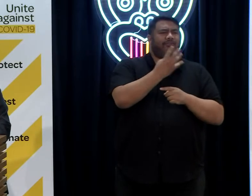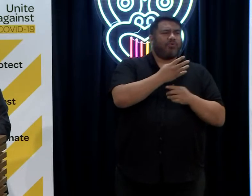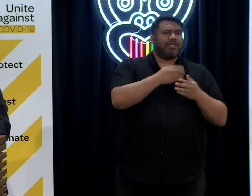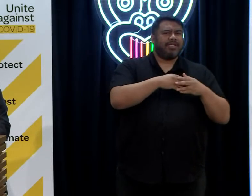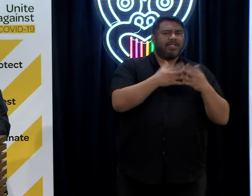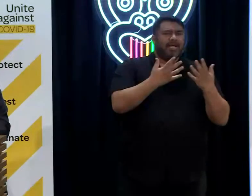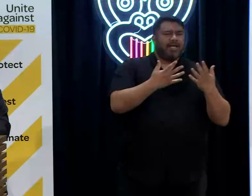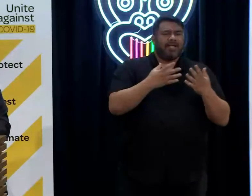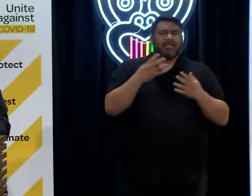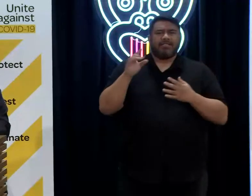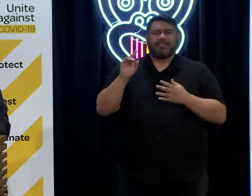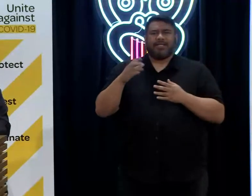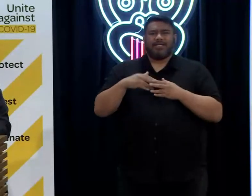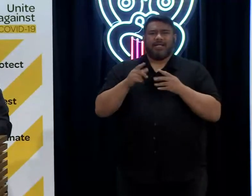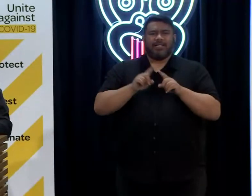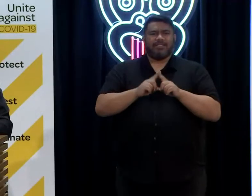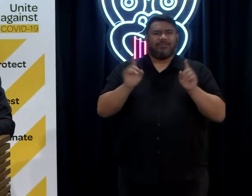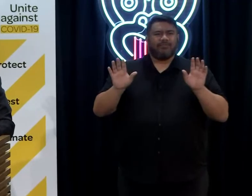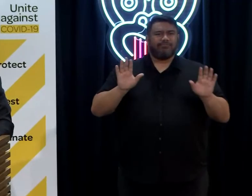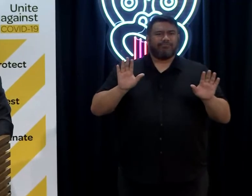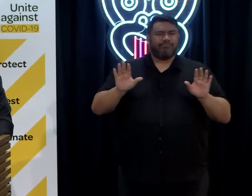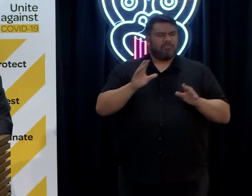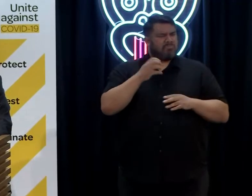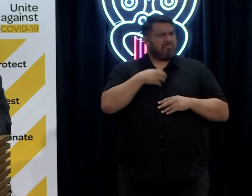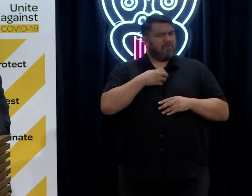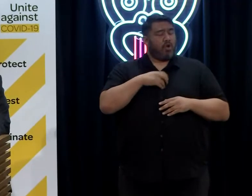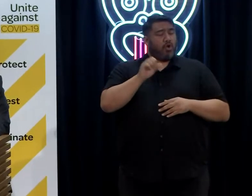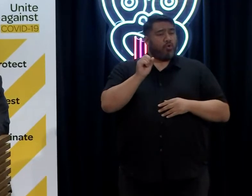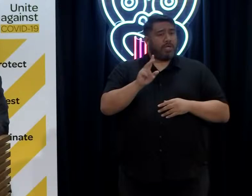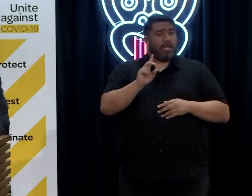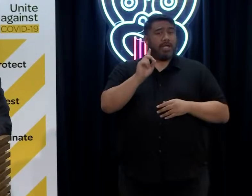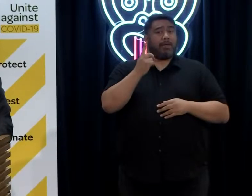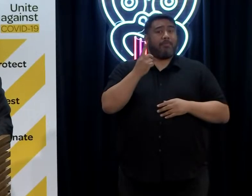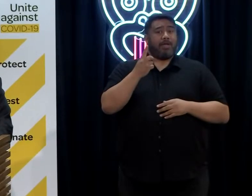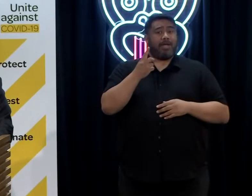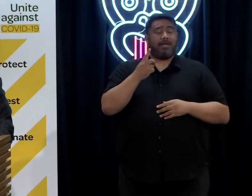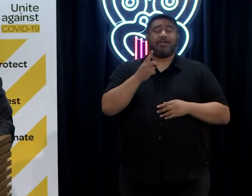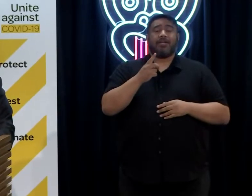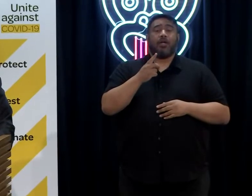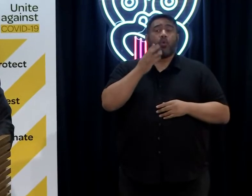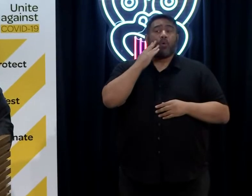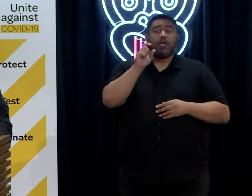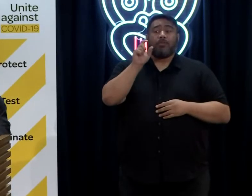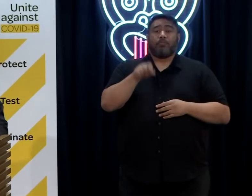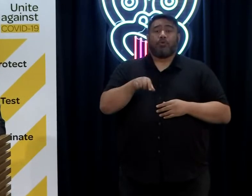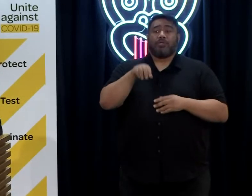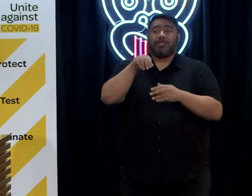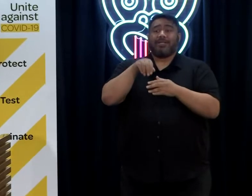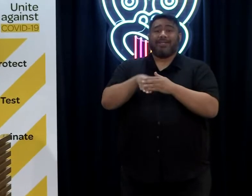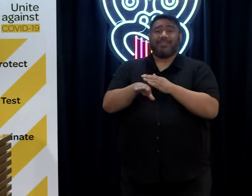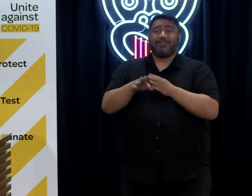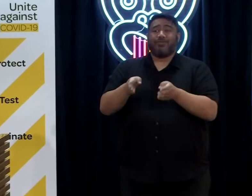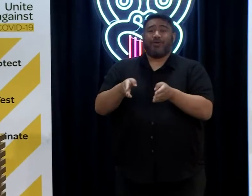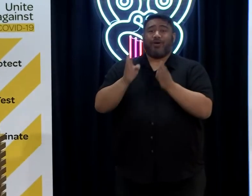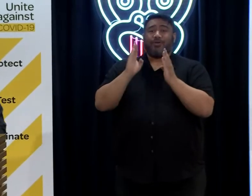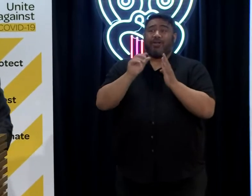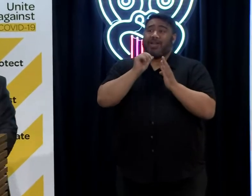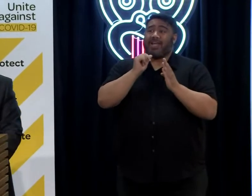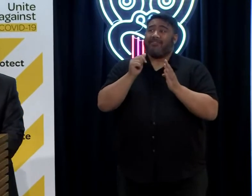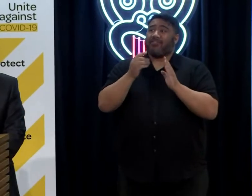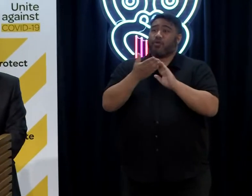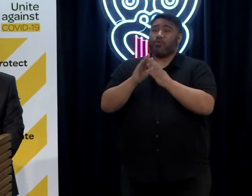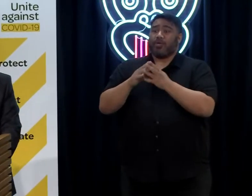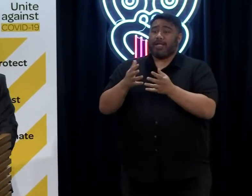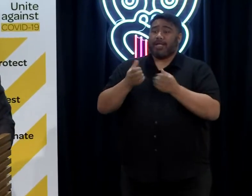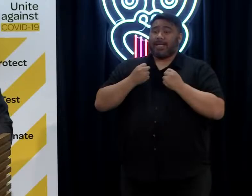welcome pack for the community cases in New Zealand say that if you have tested positive for COVID-19 in the community, you'll